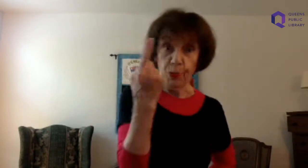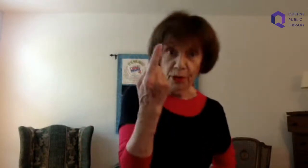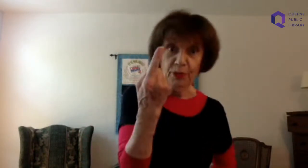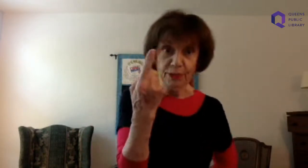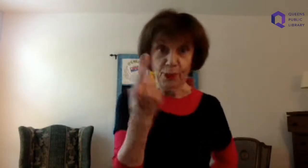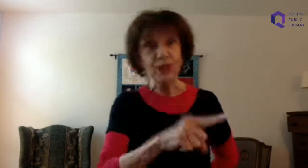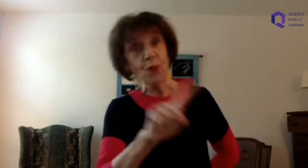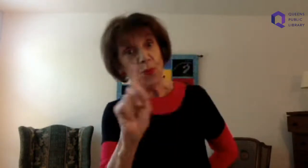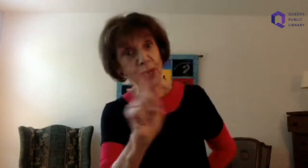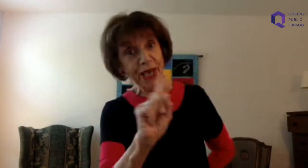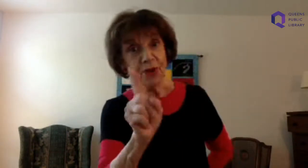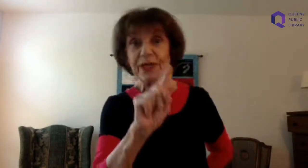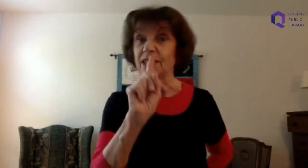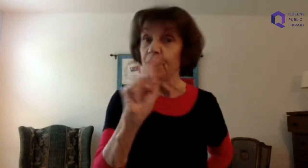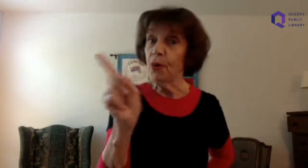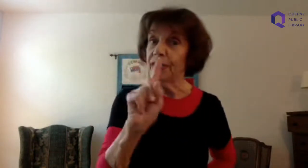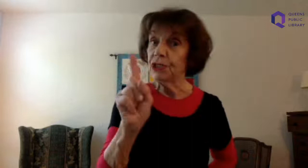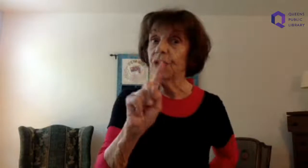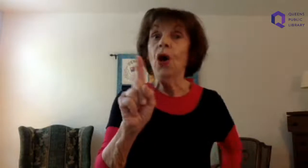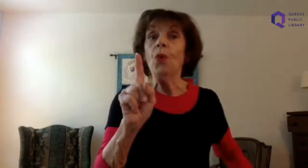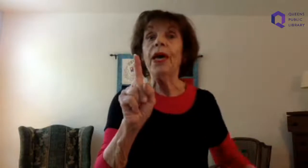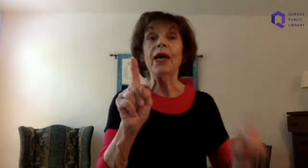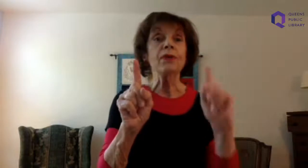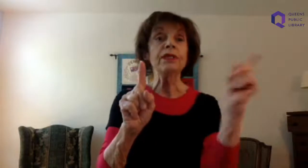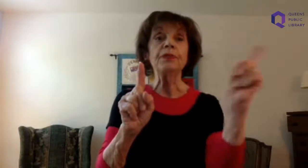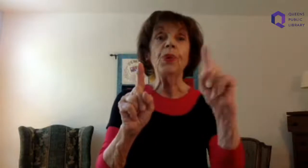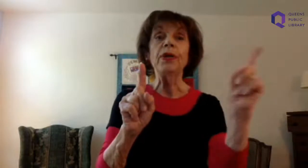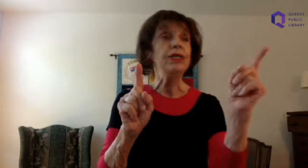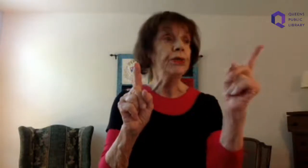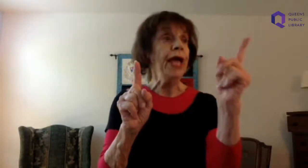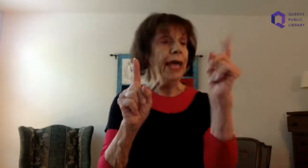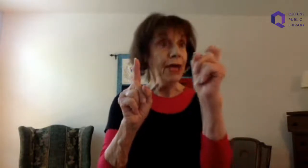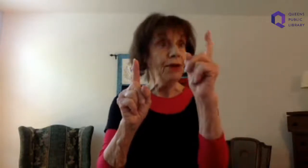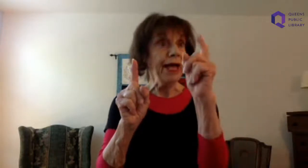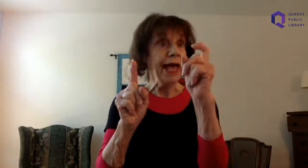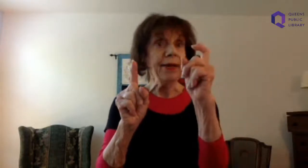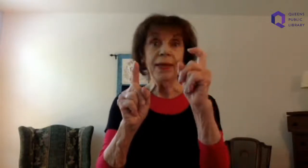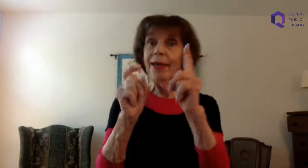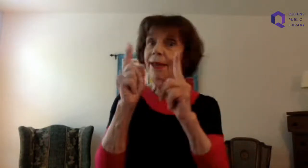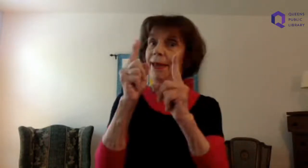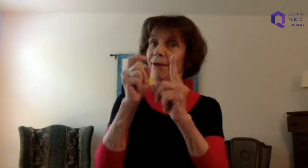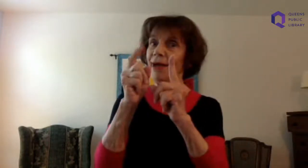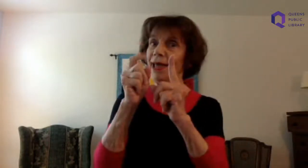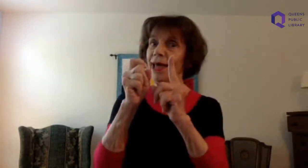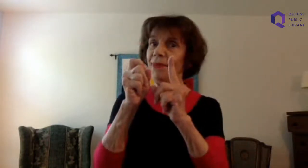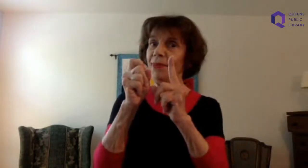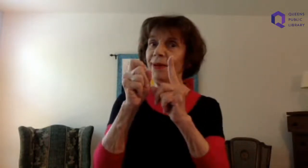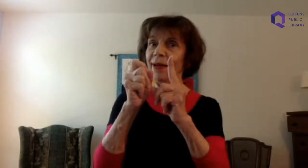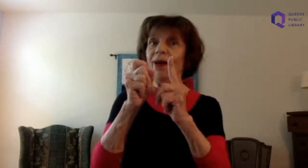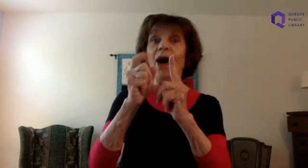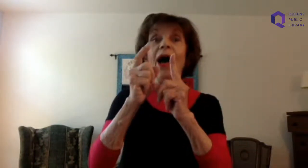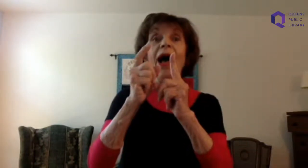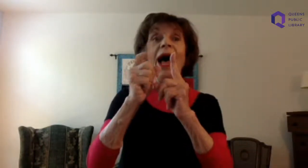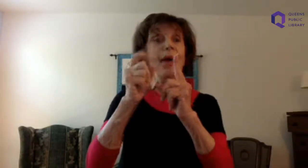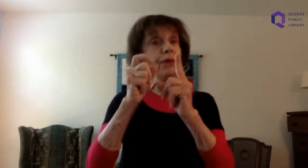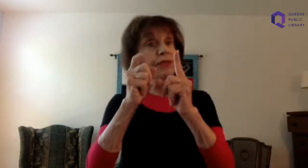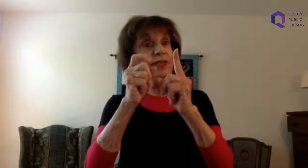point with the pointer. Where is Pointer? Where is Pointer? Here I am. Here I am. How are you this